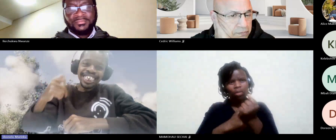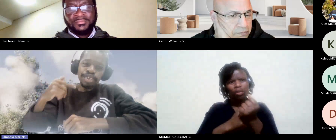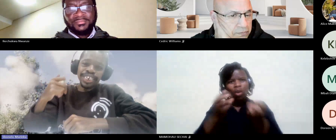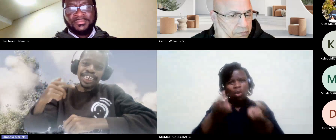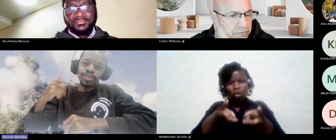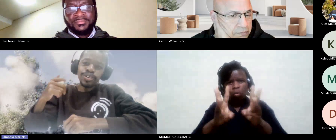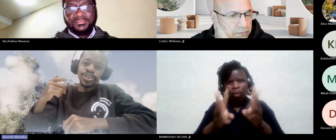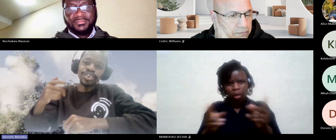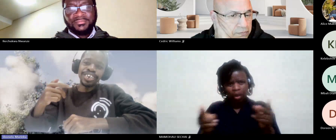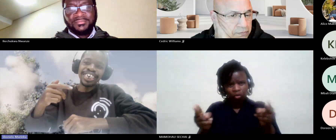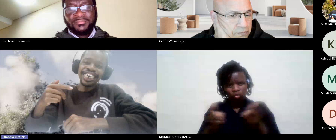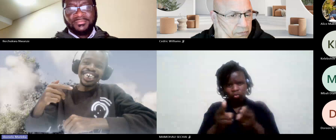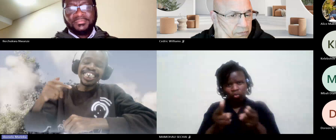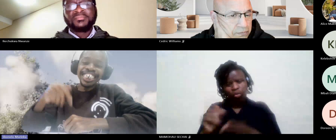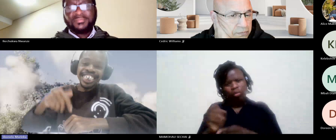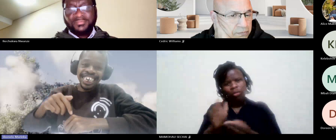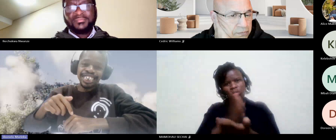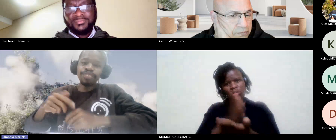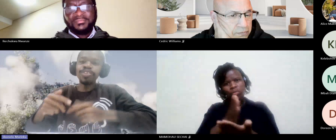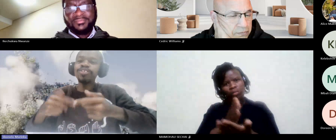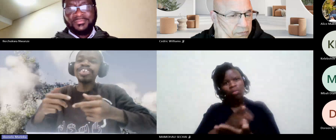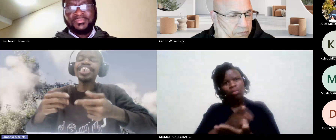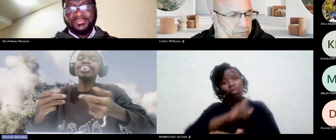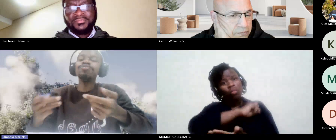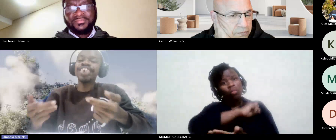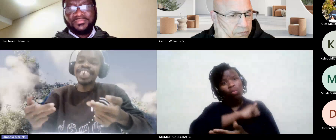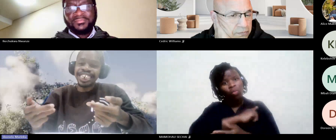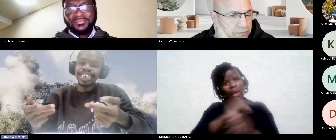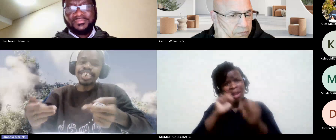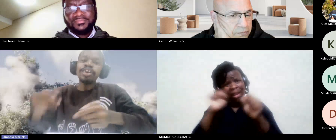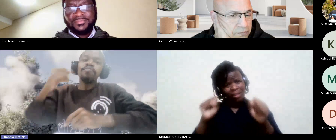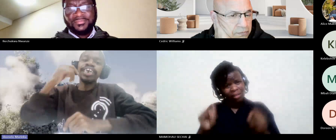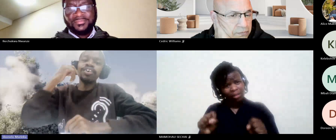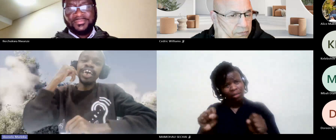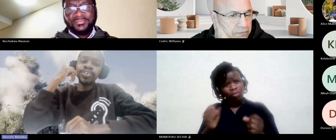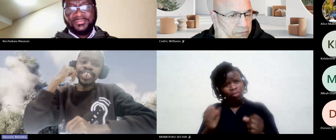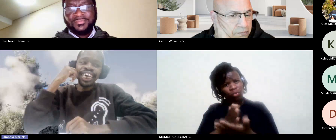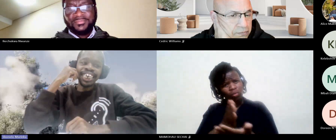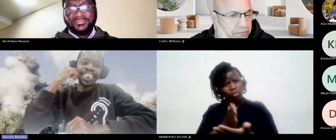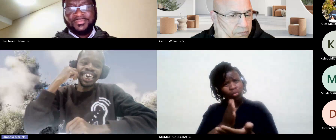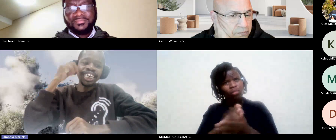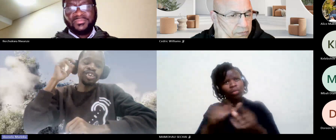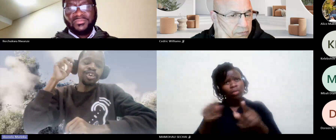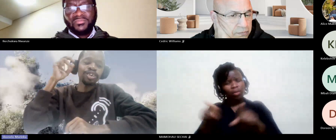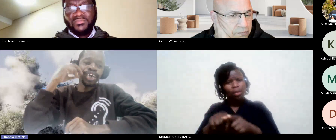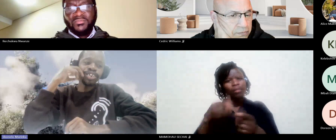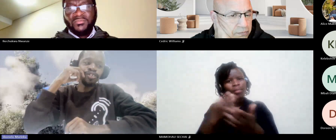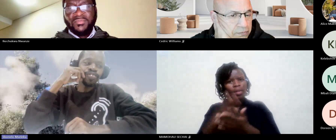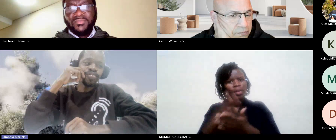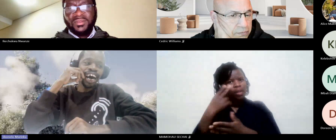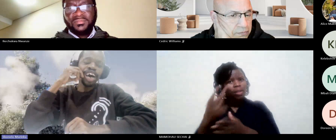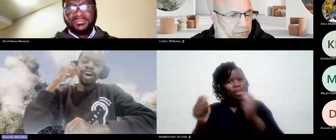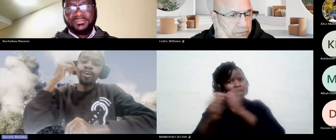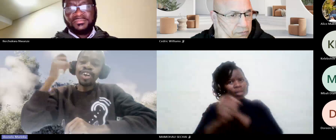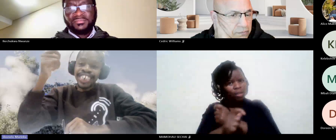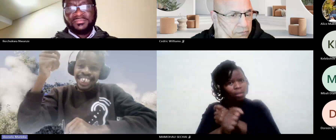why the system is still continuing these days, even though things have changed. But I'd like to say that it's also part